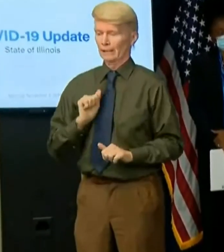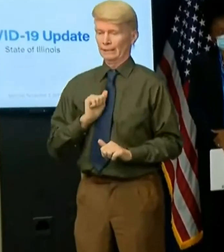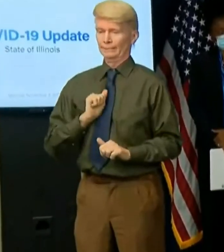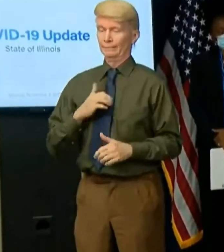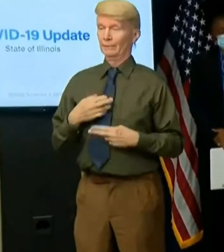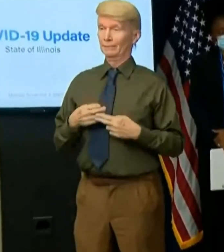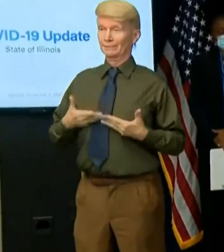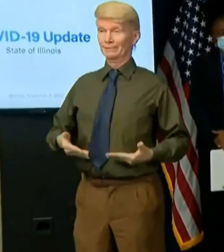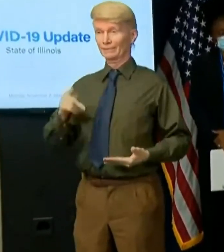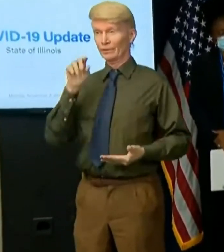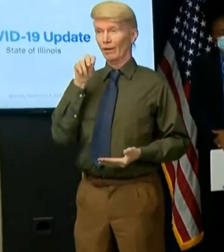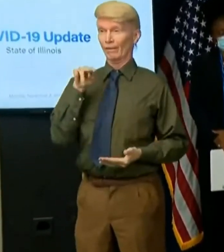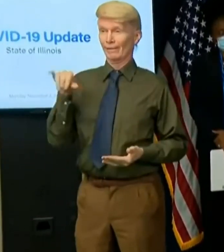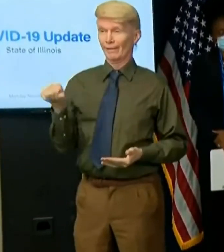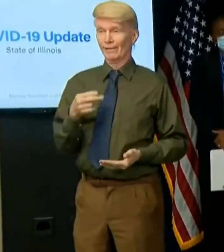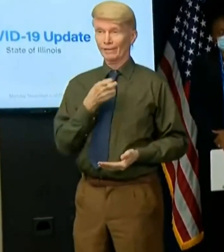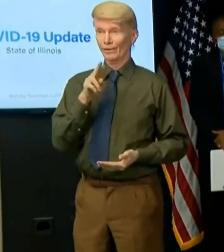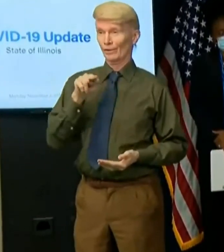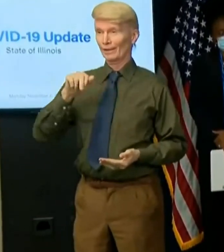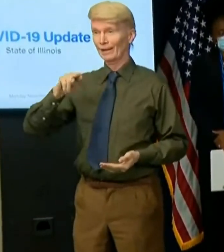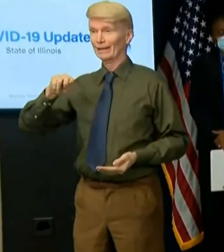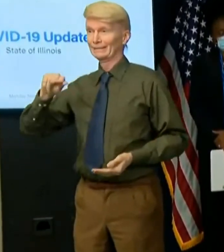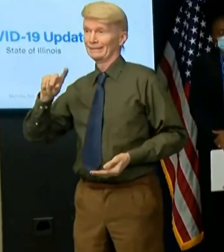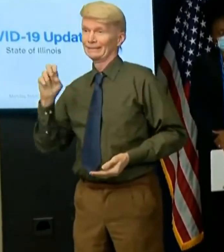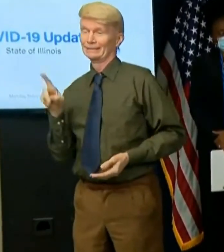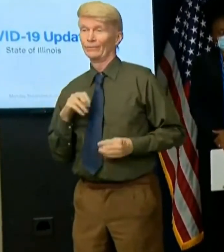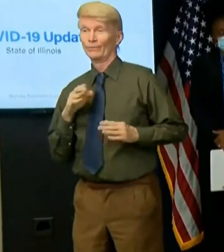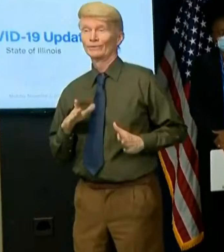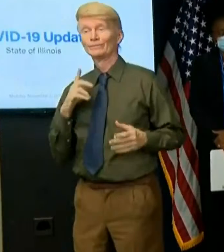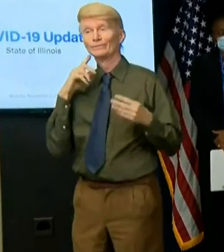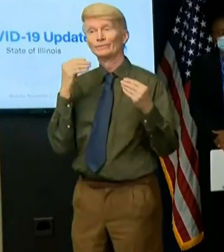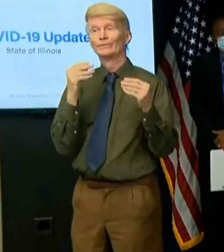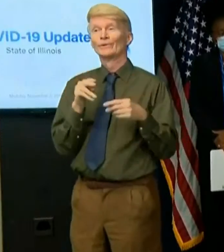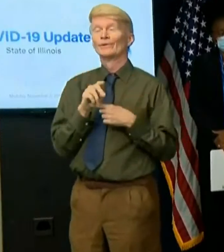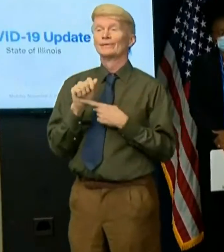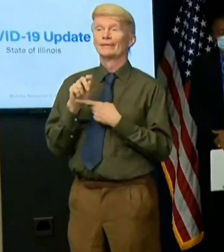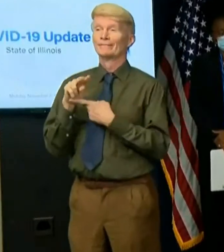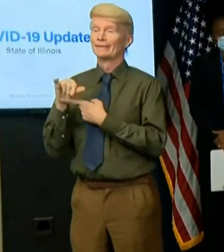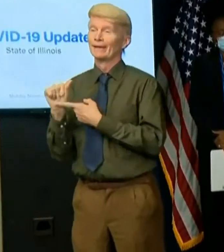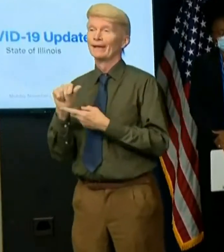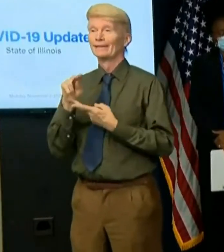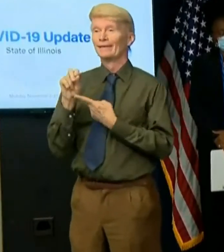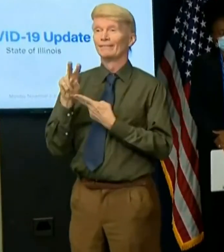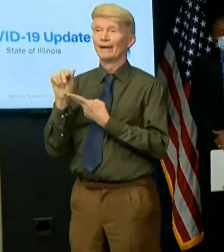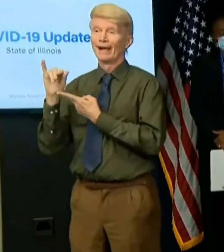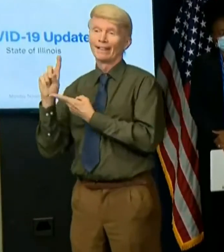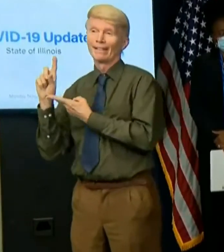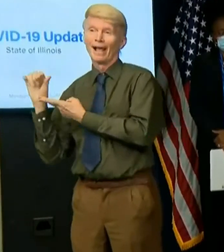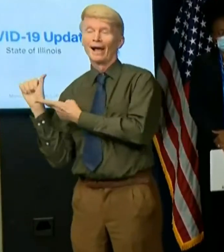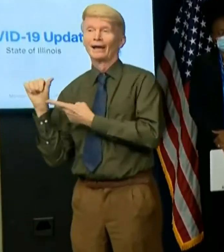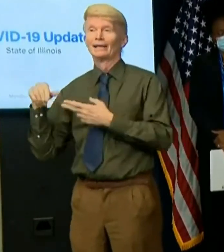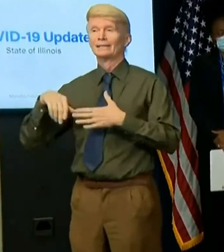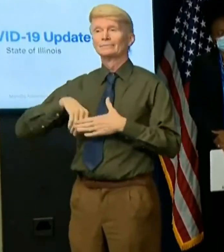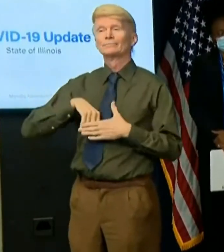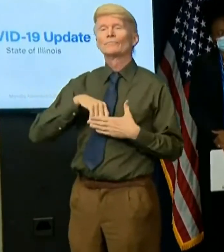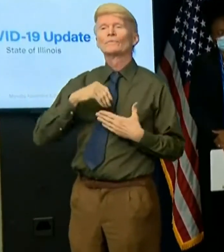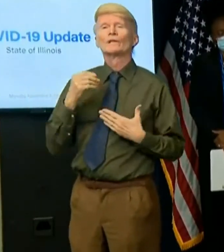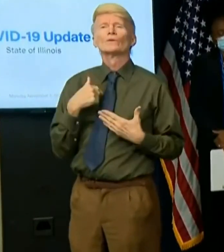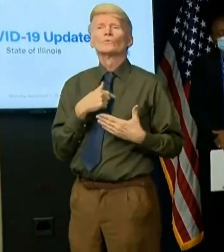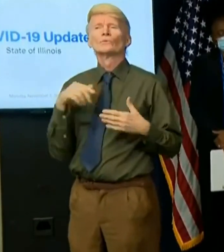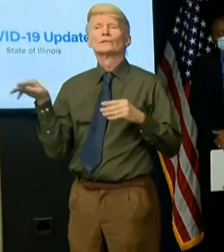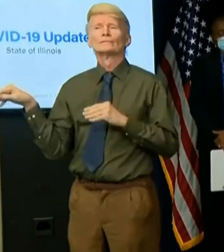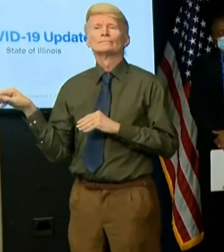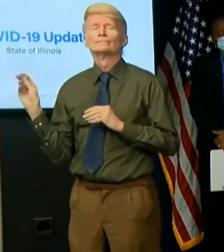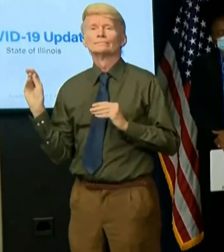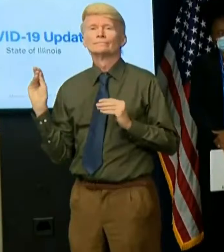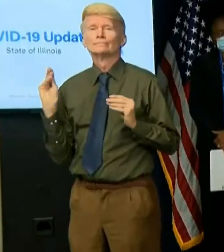Tanya Hernandez, owner of Novias Davila. We opened our business in 1998 in Cicero. Then we moved to